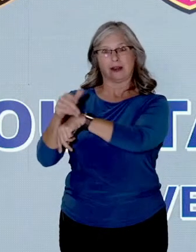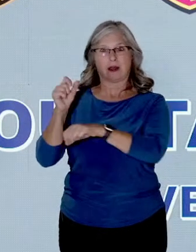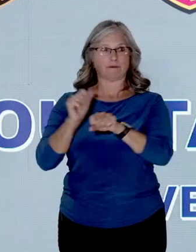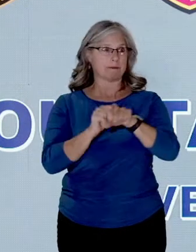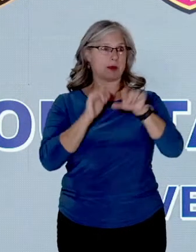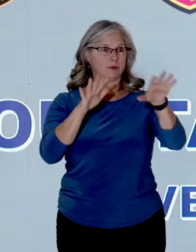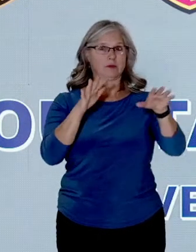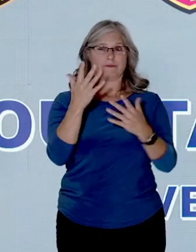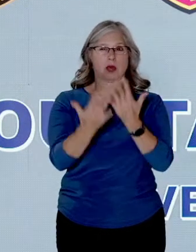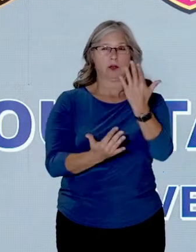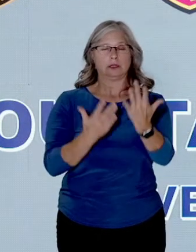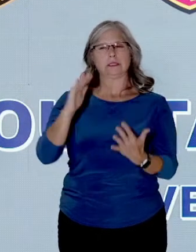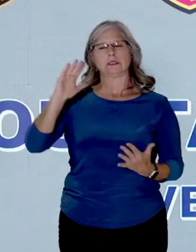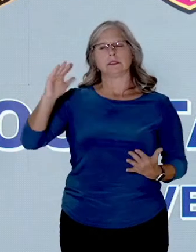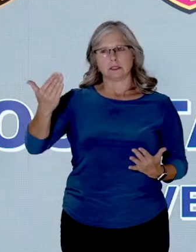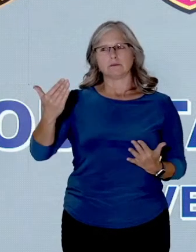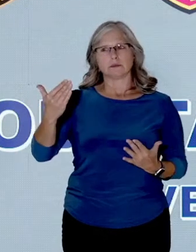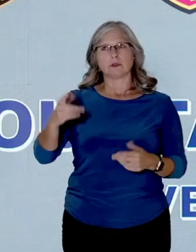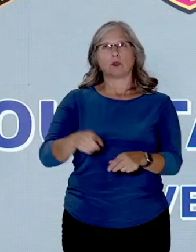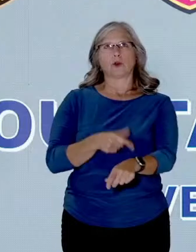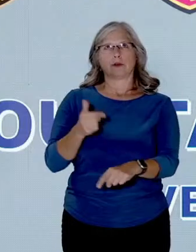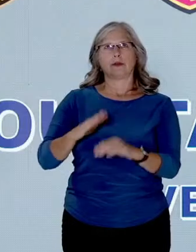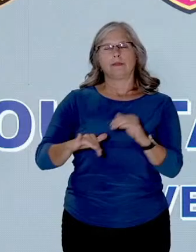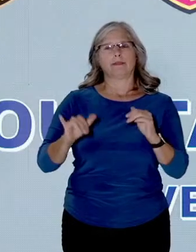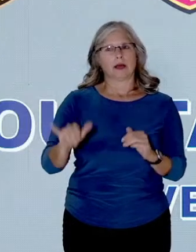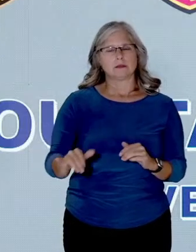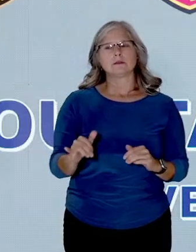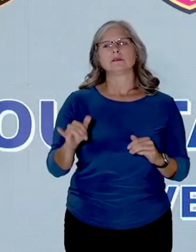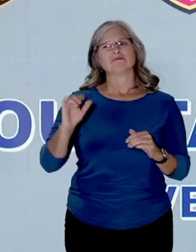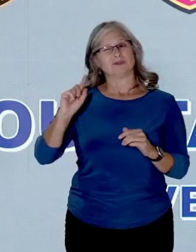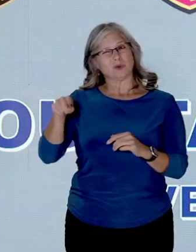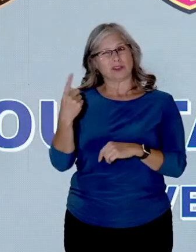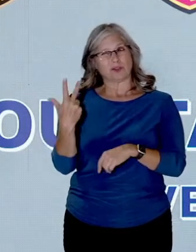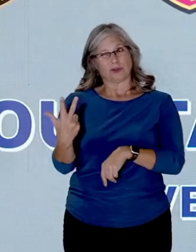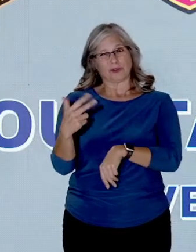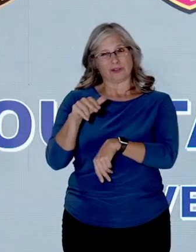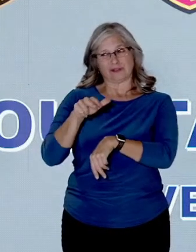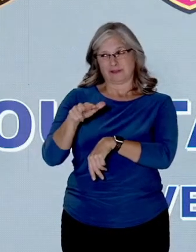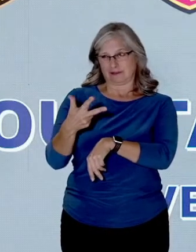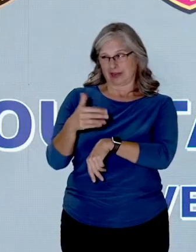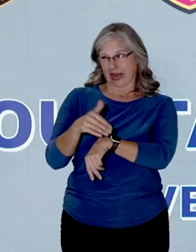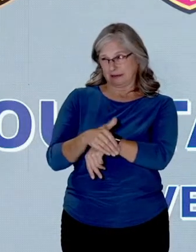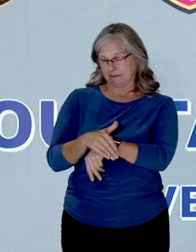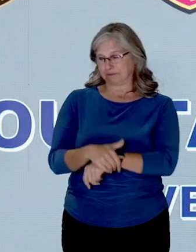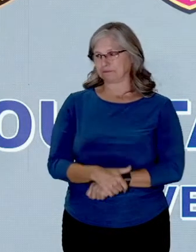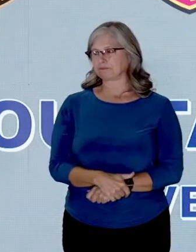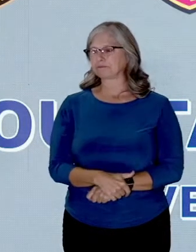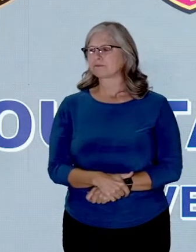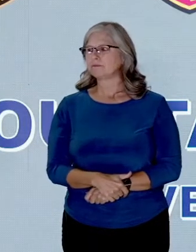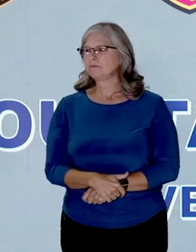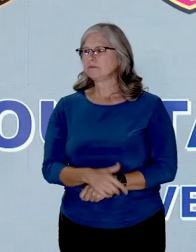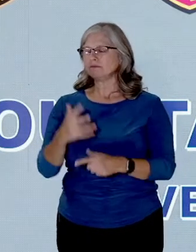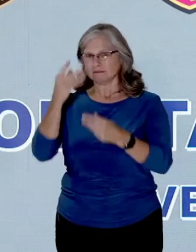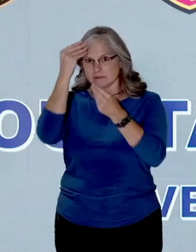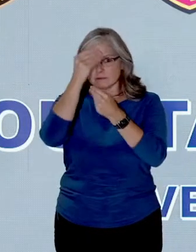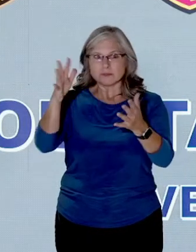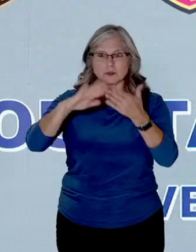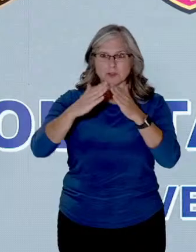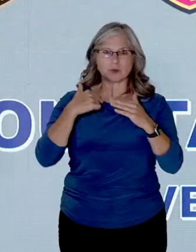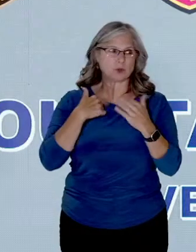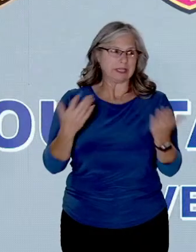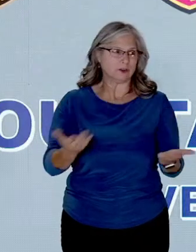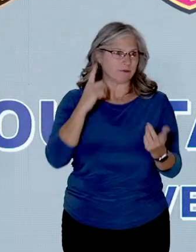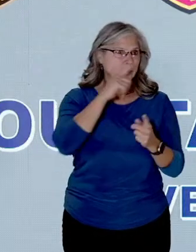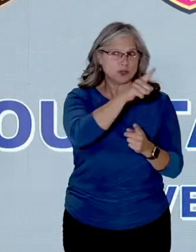fire. It seems like a lot longer than that, but this is only the third night. I want our community to know that we are here for you